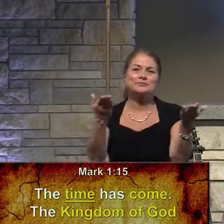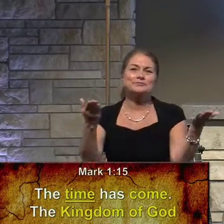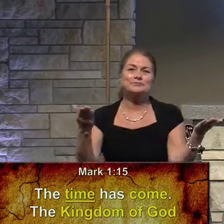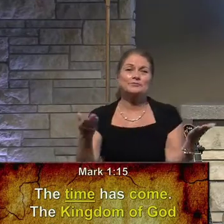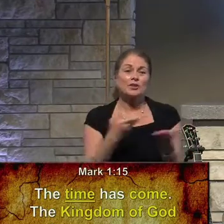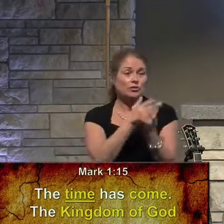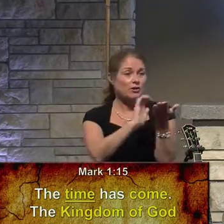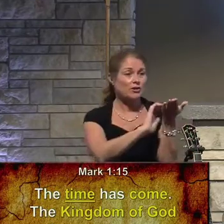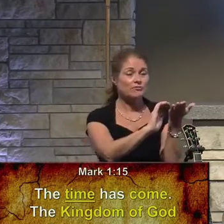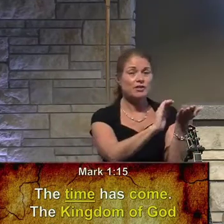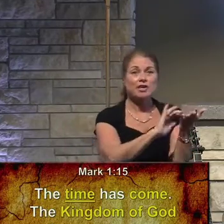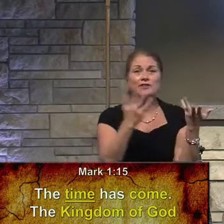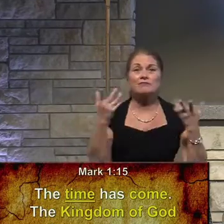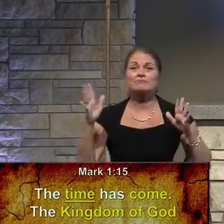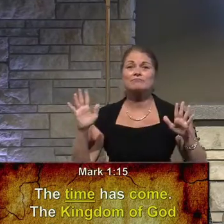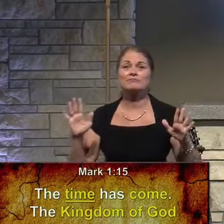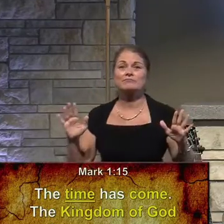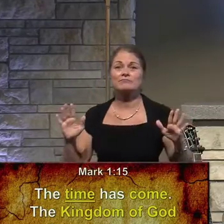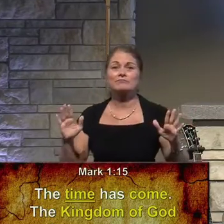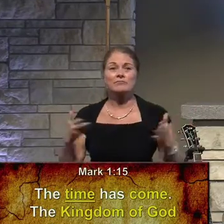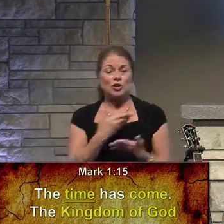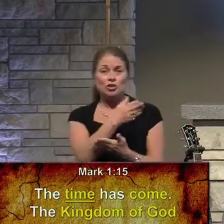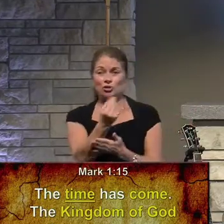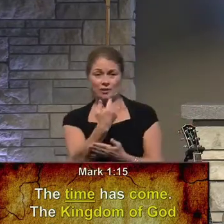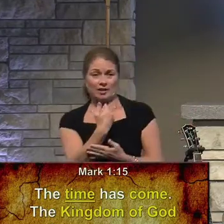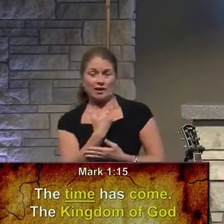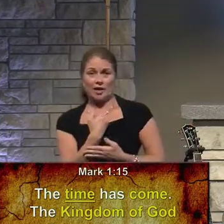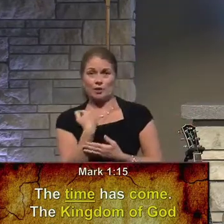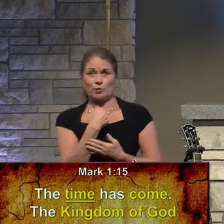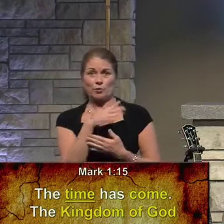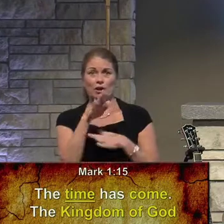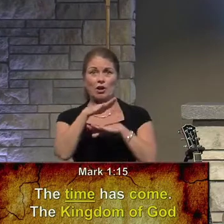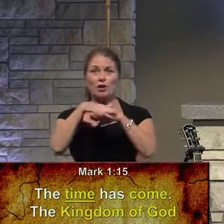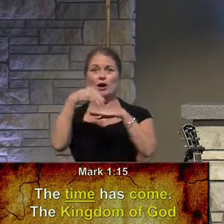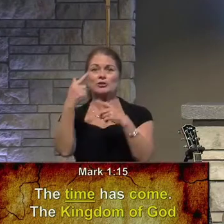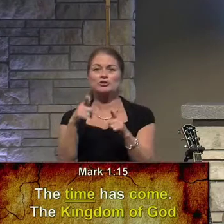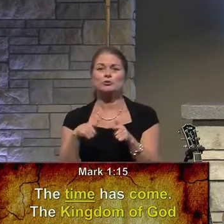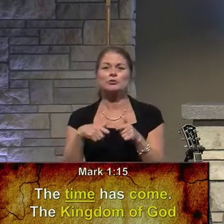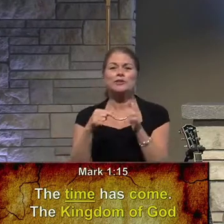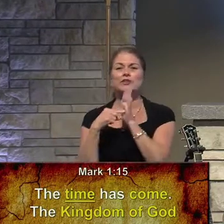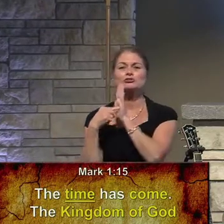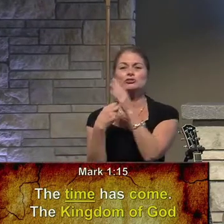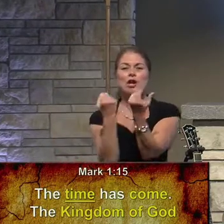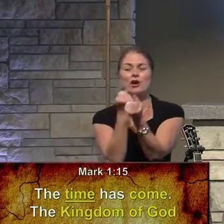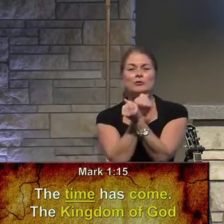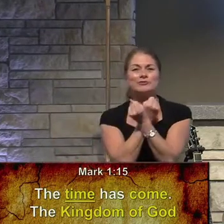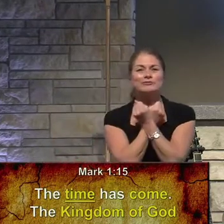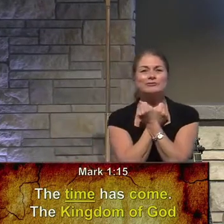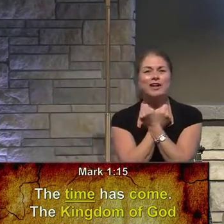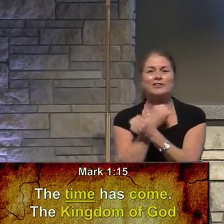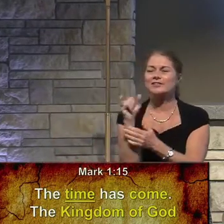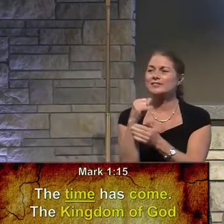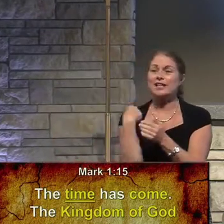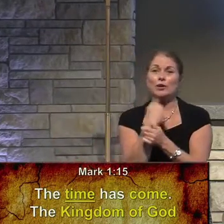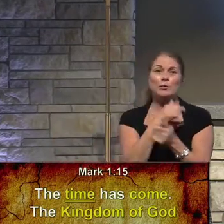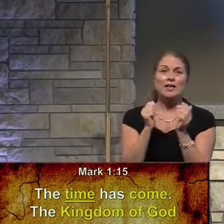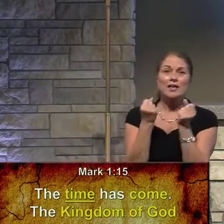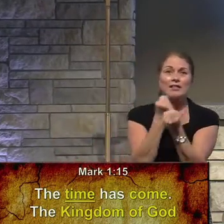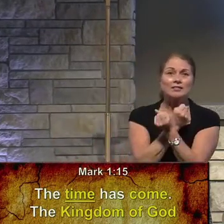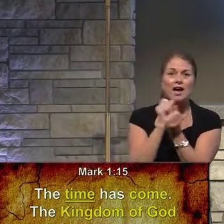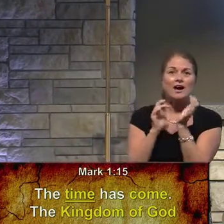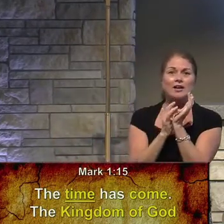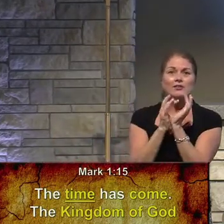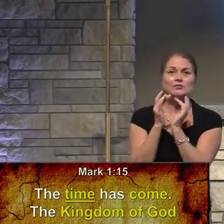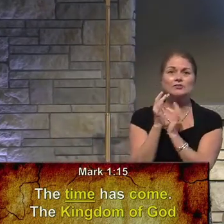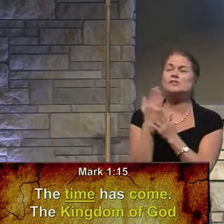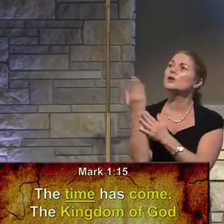are forgiven. And you and I, we're called to live loved. As we love Jesus,